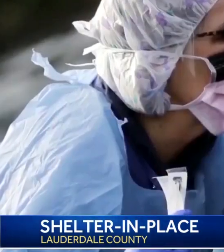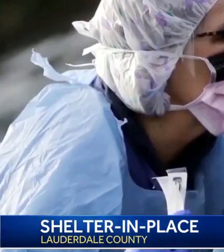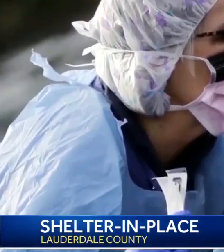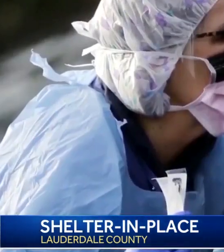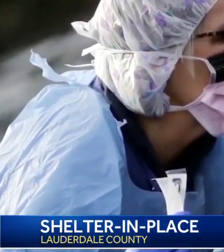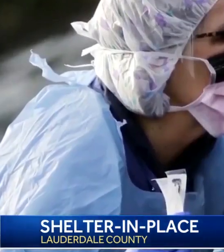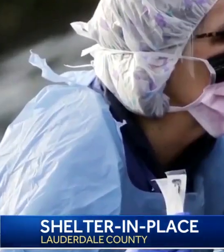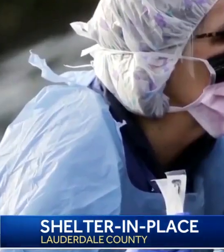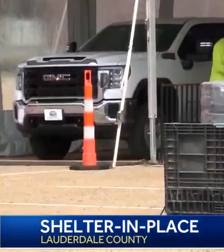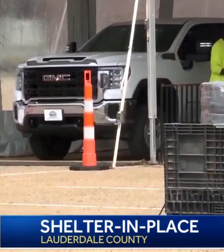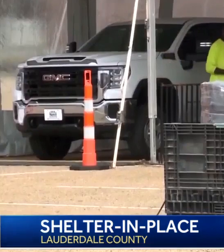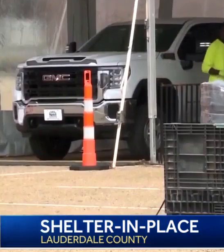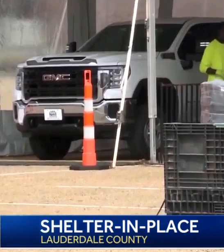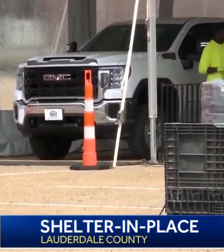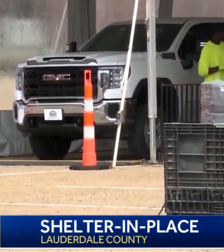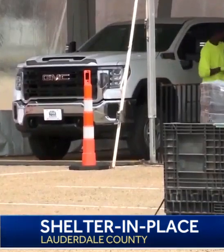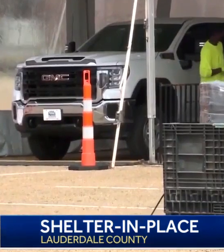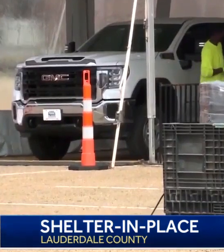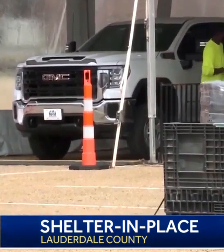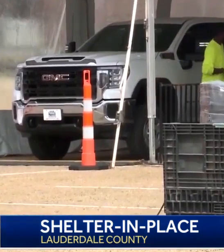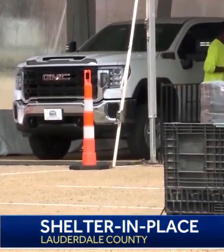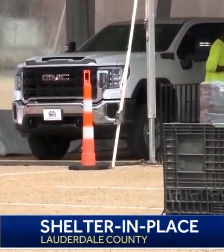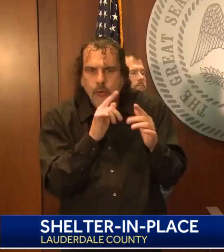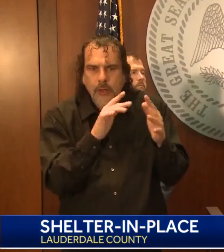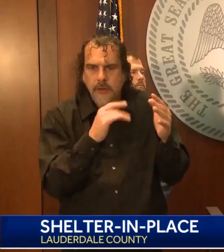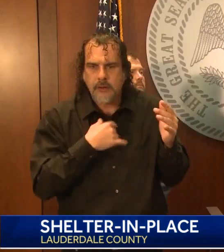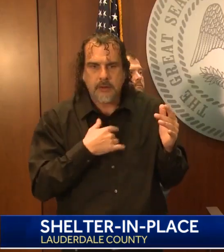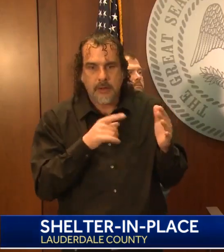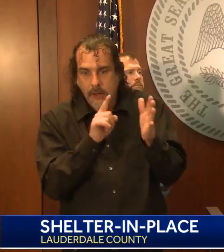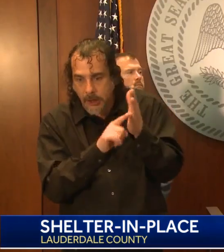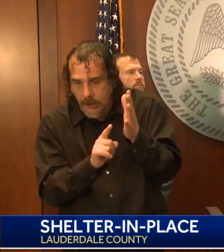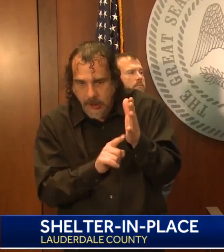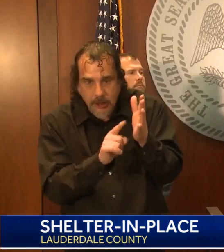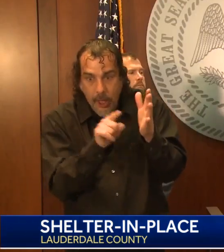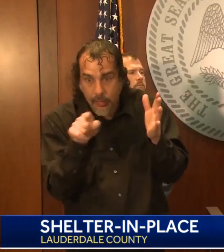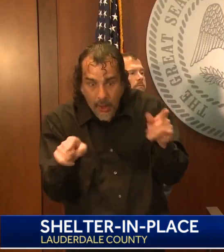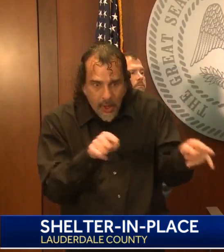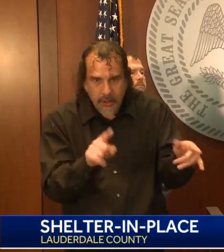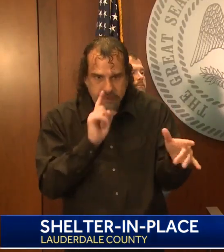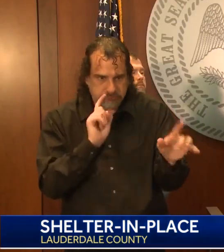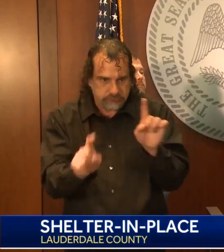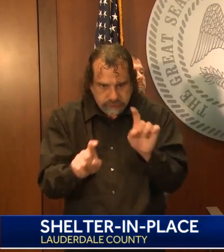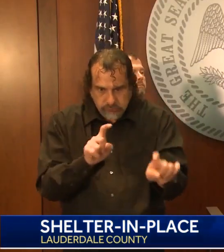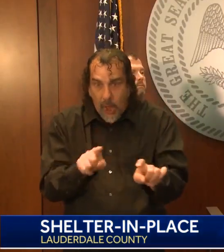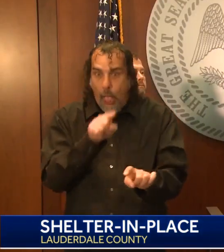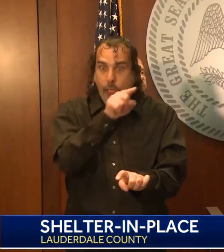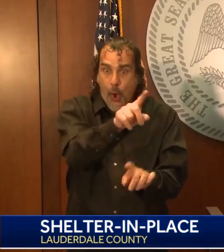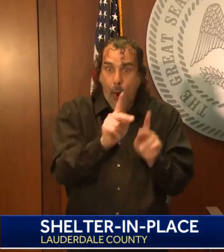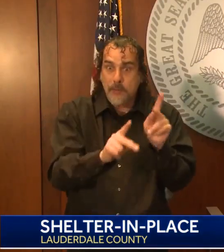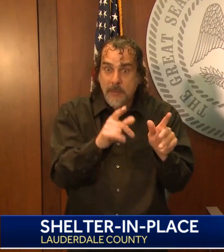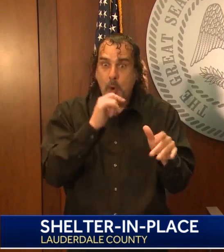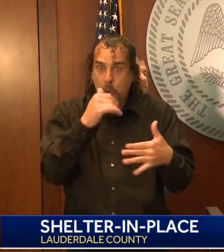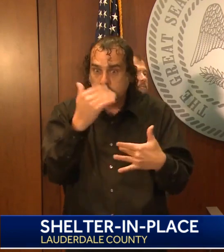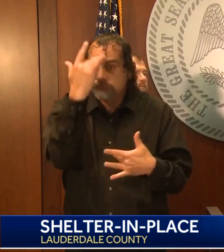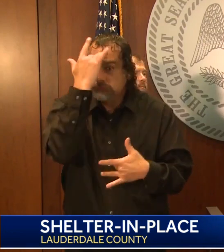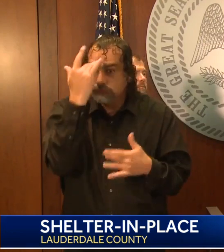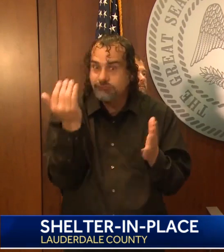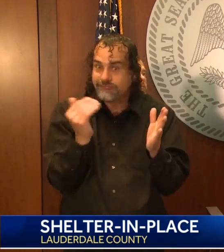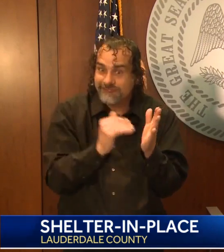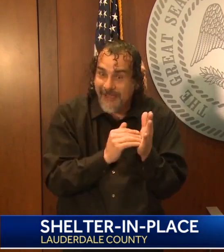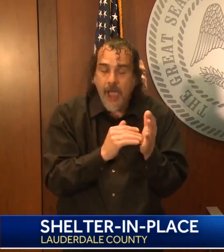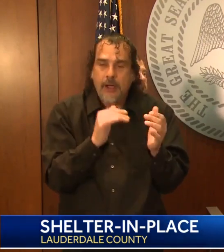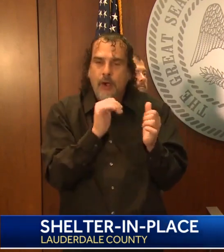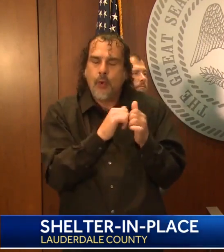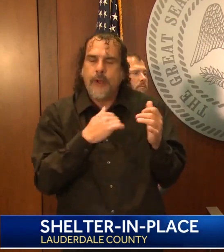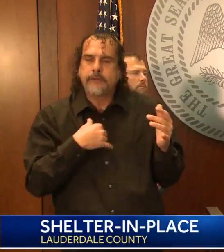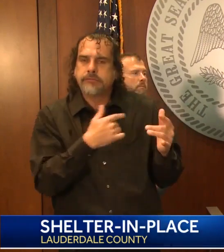Starting Wednesday morning, health officials will begin more widespread testing. Once we identify those individuals who are cases, we